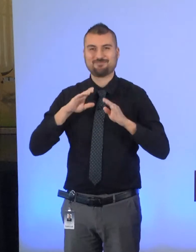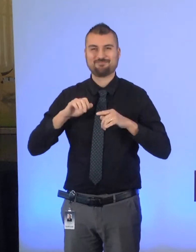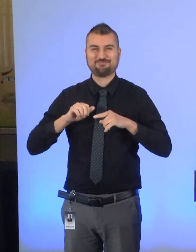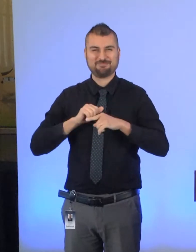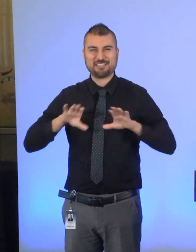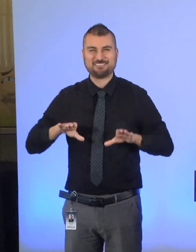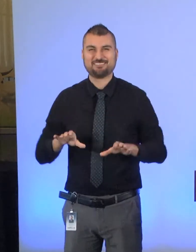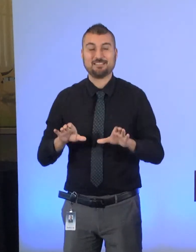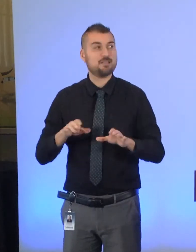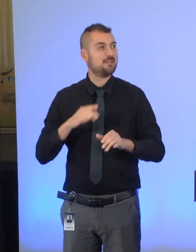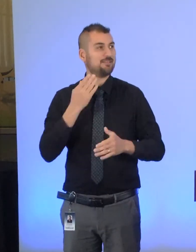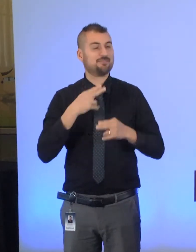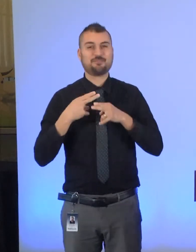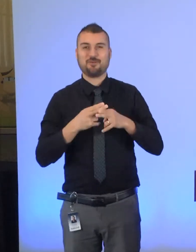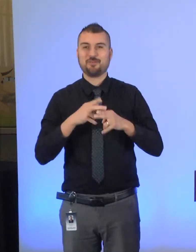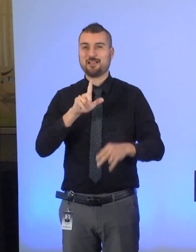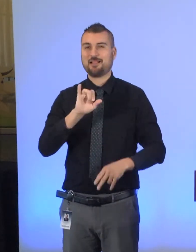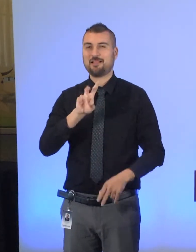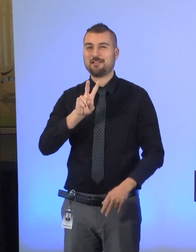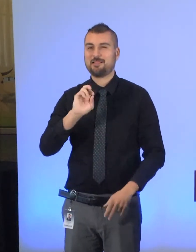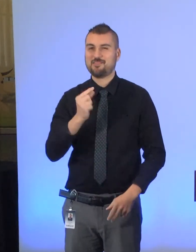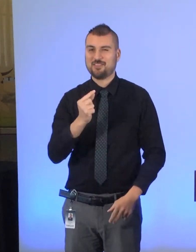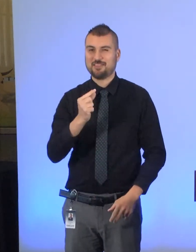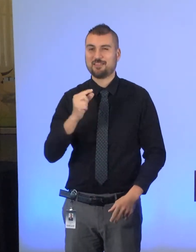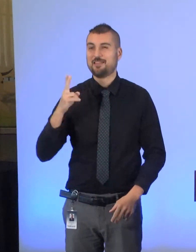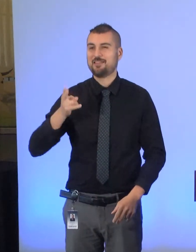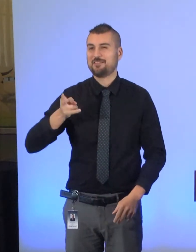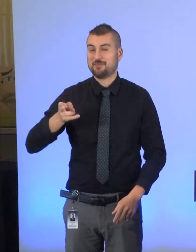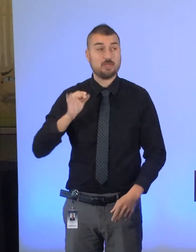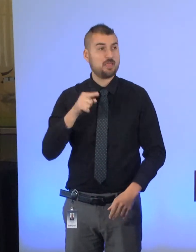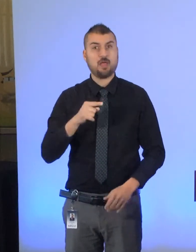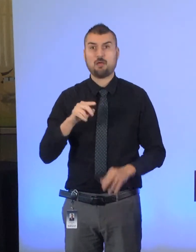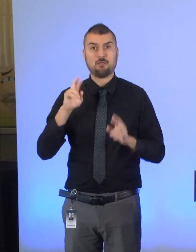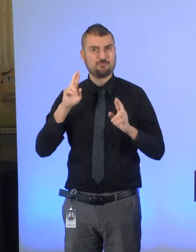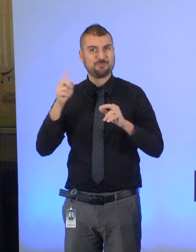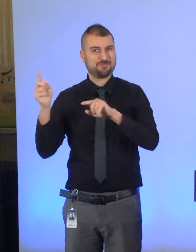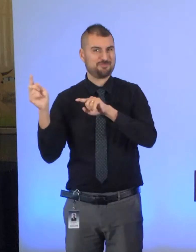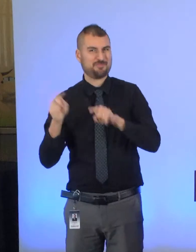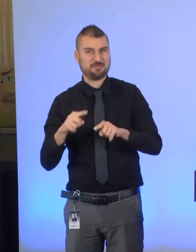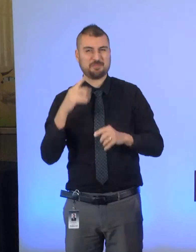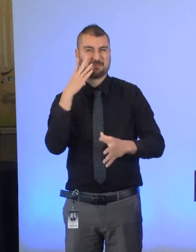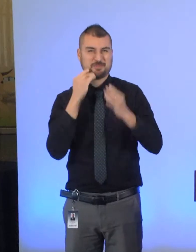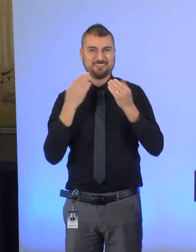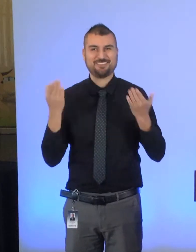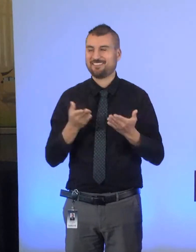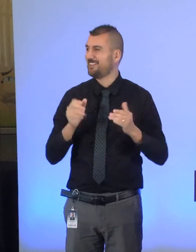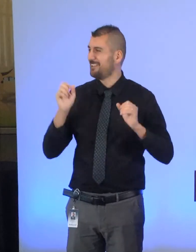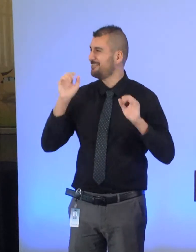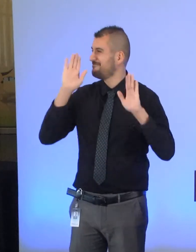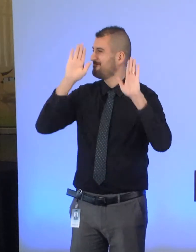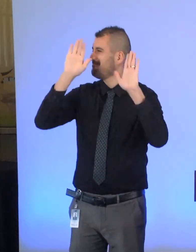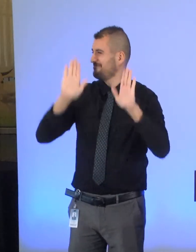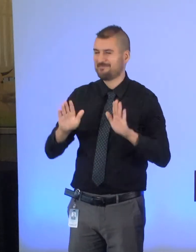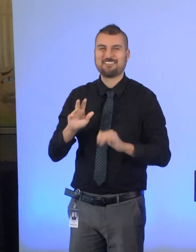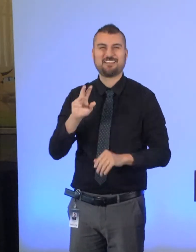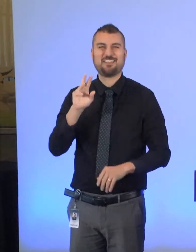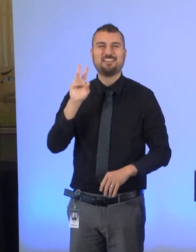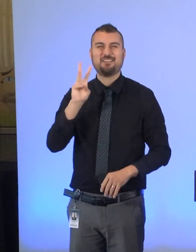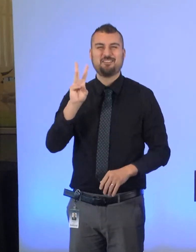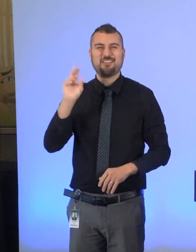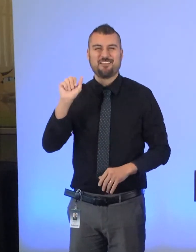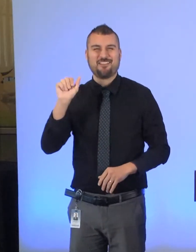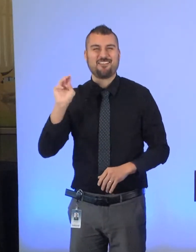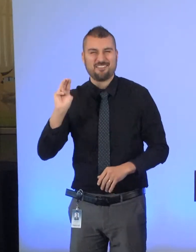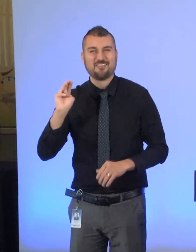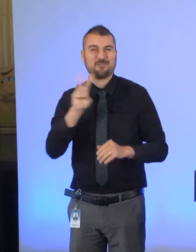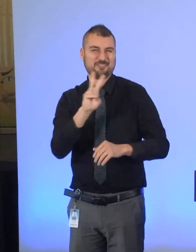I'm hoping that you'll come experience it here at the amazing Wichita Art Museum, one of our